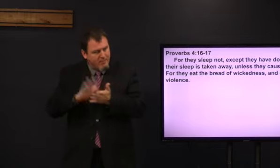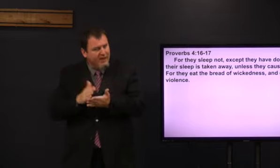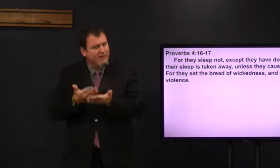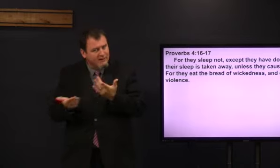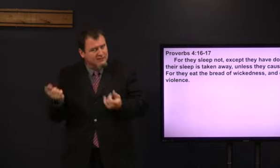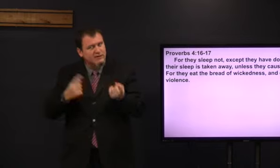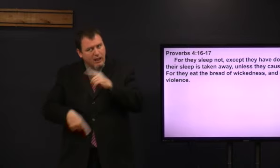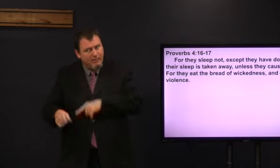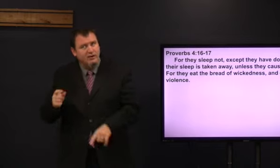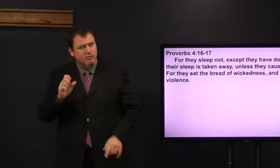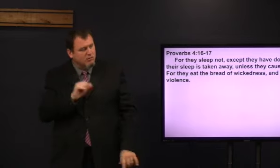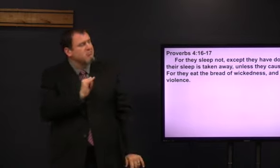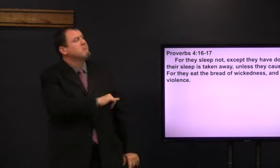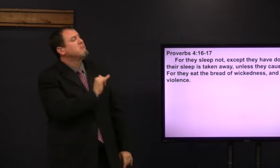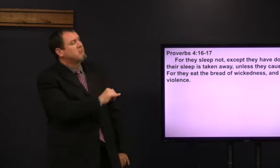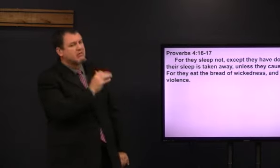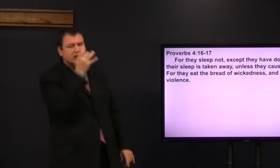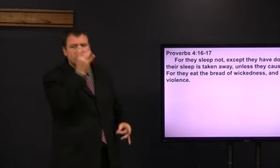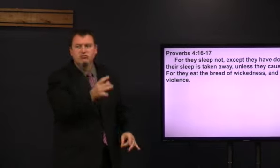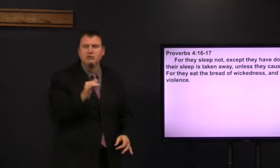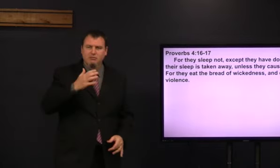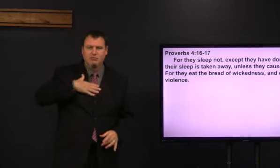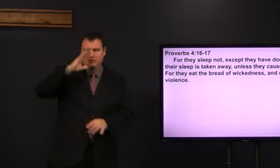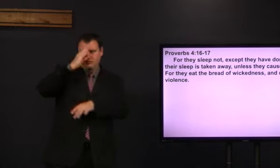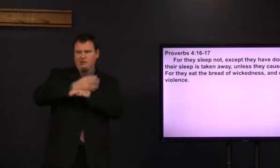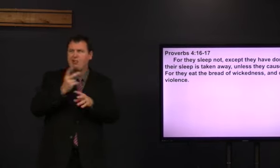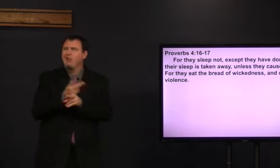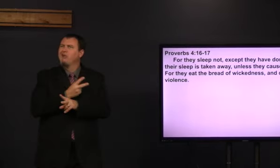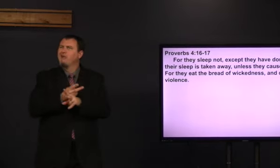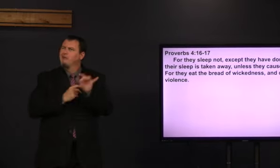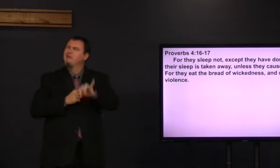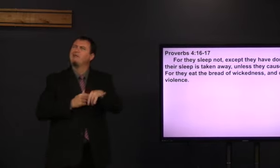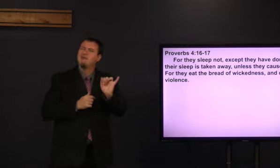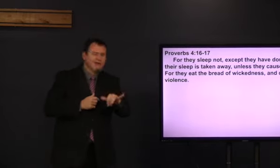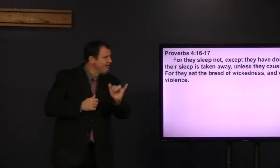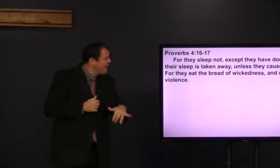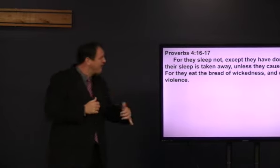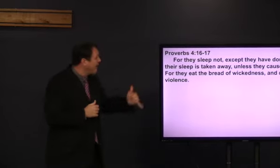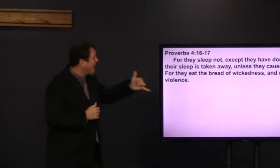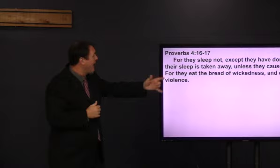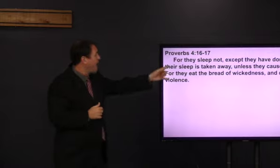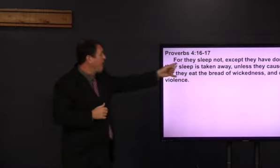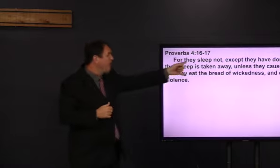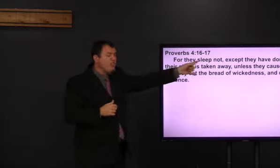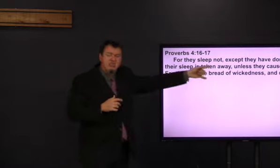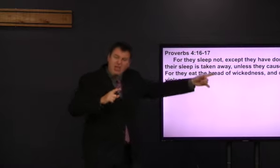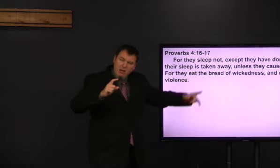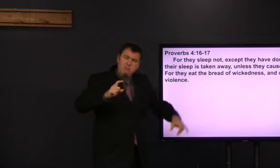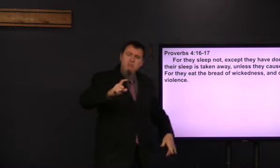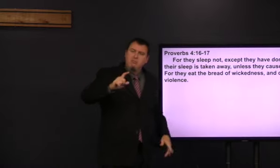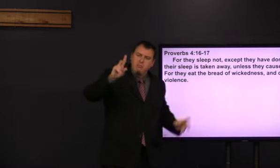ready because bad things are happening. It's interesting, my son never figured that out.